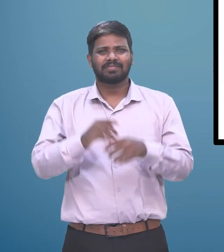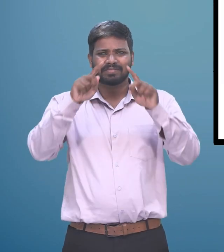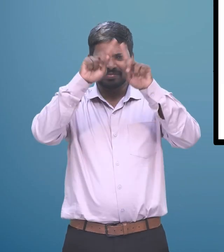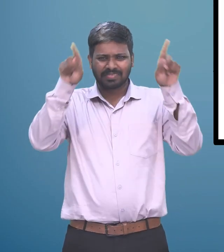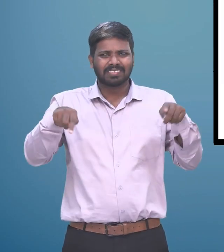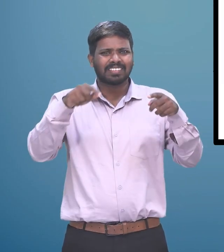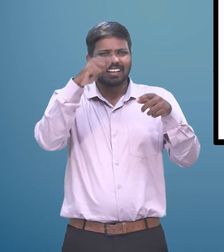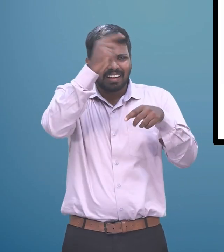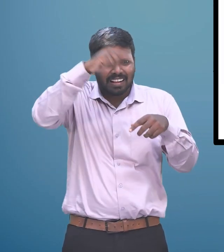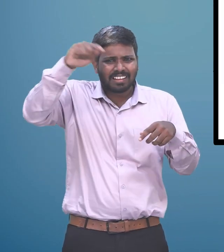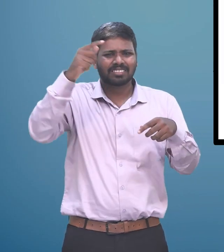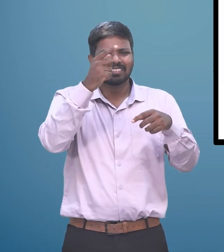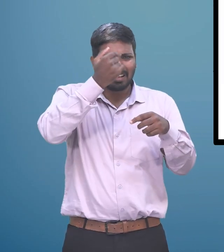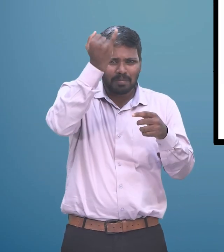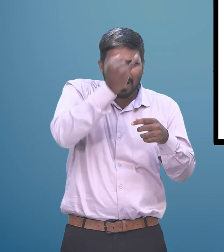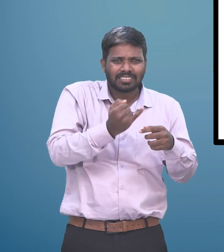Textiles and clothing.